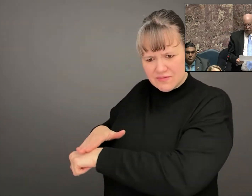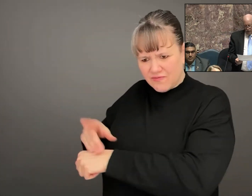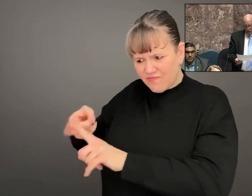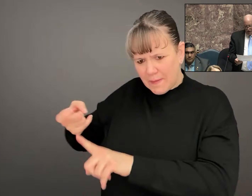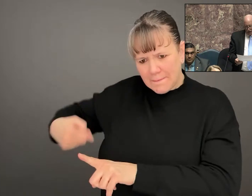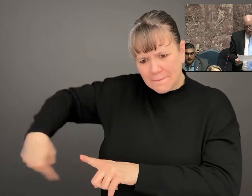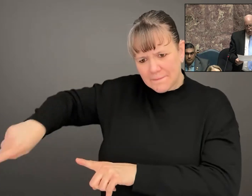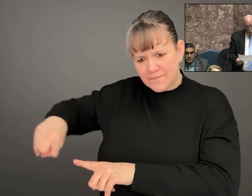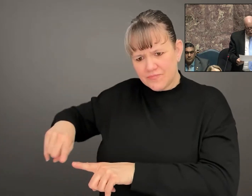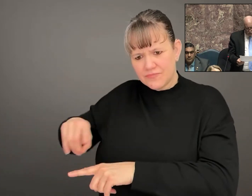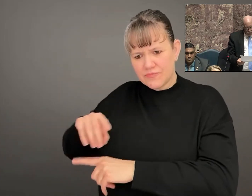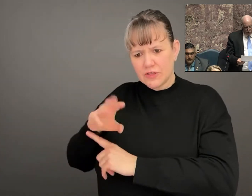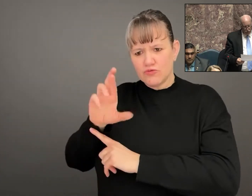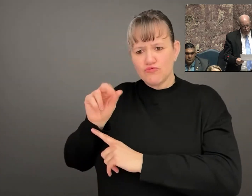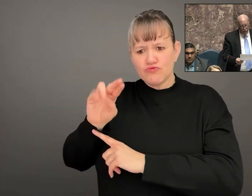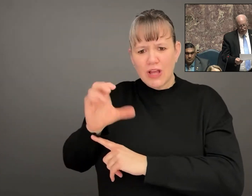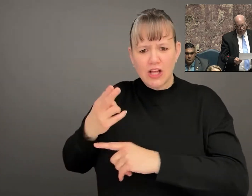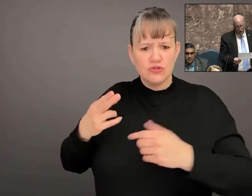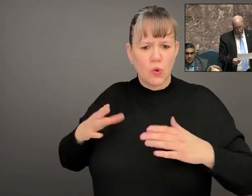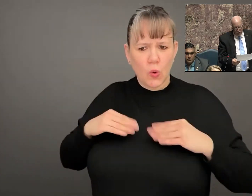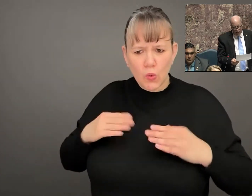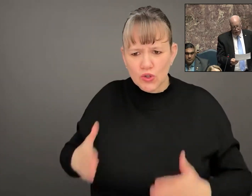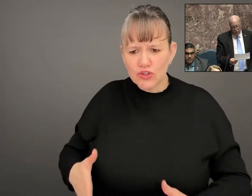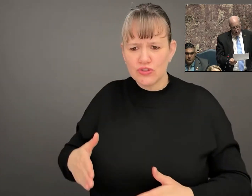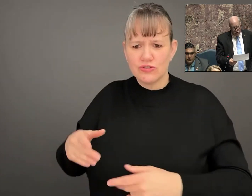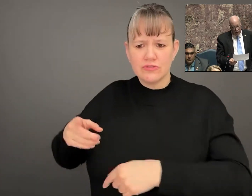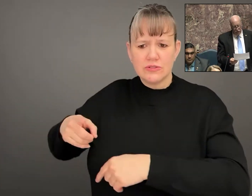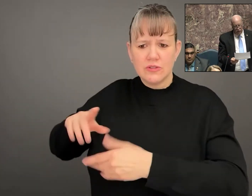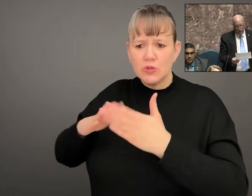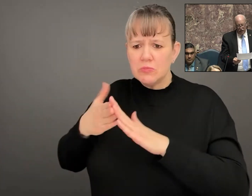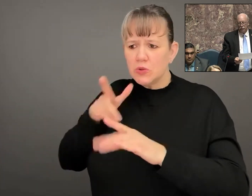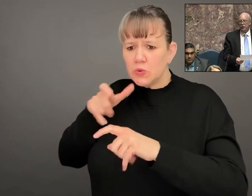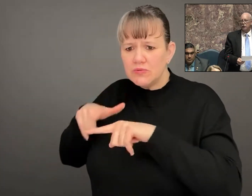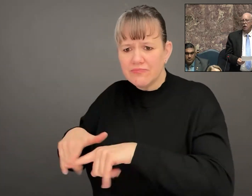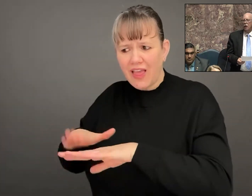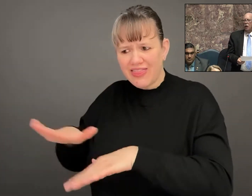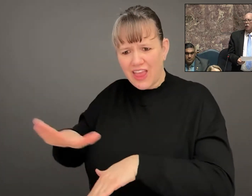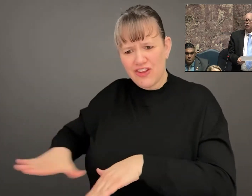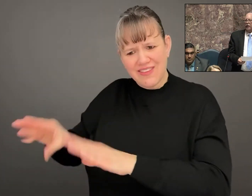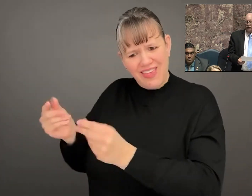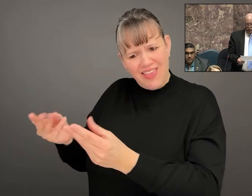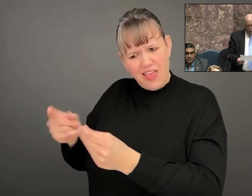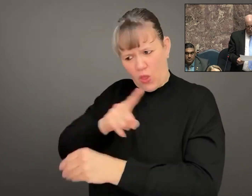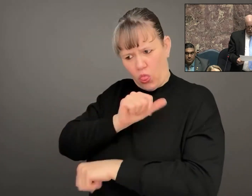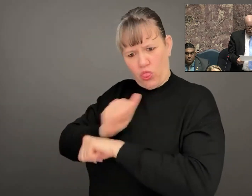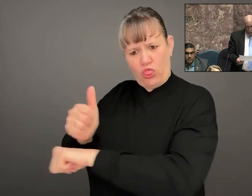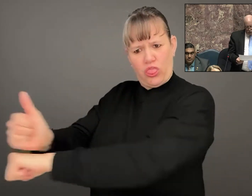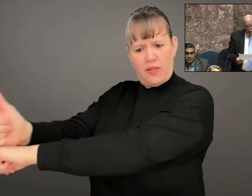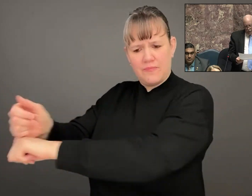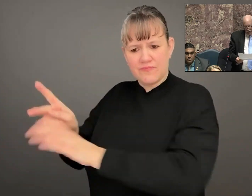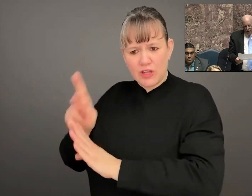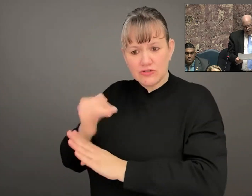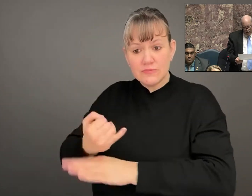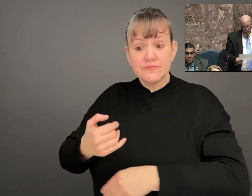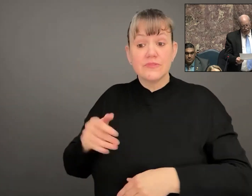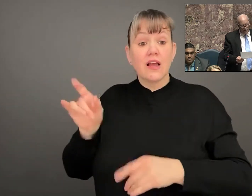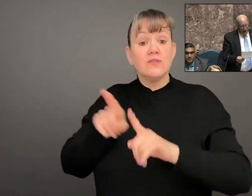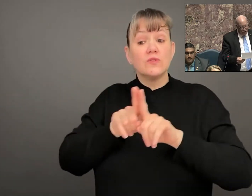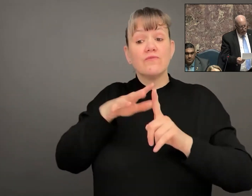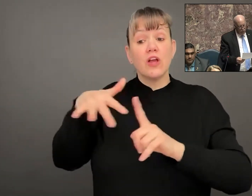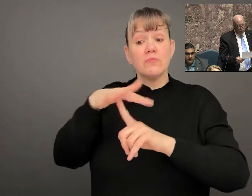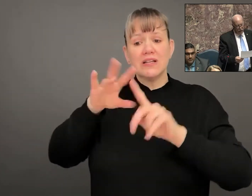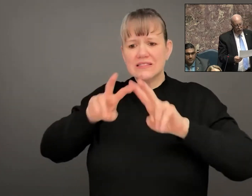rely on this land. Worse, Mr. Speaker, they've eliminated environmental assessments altogether. Mr. Speaker, here